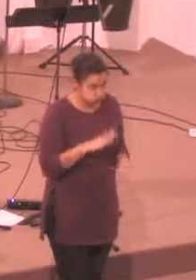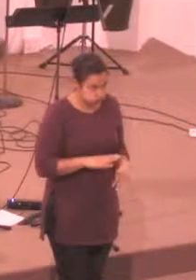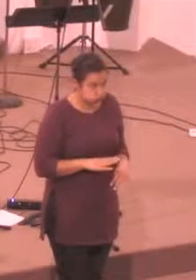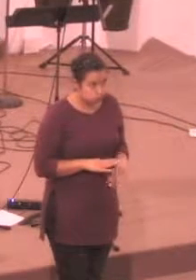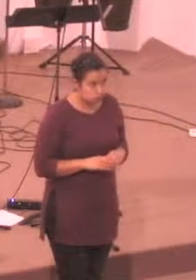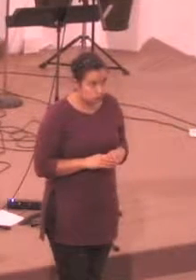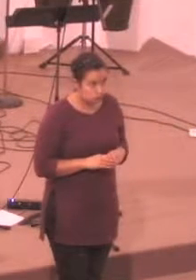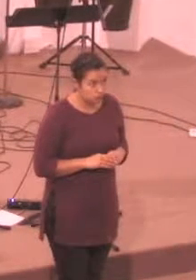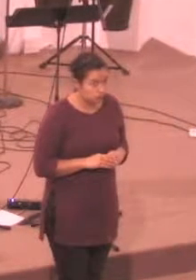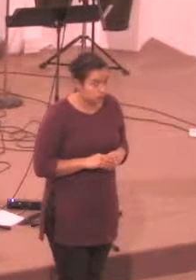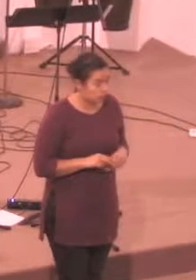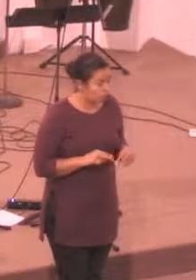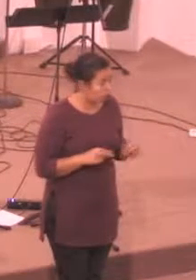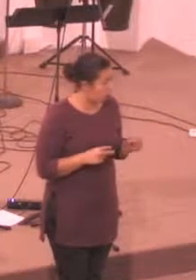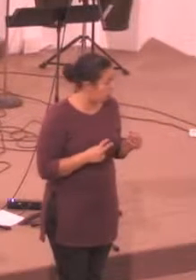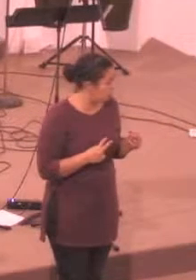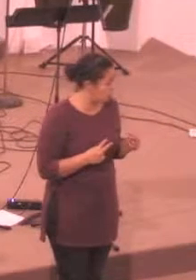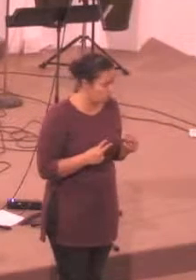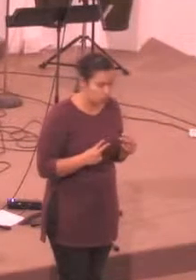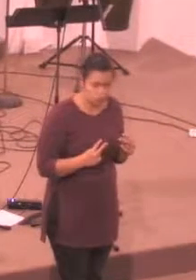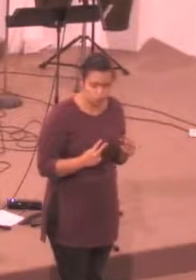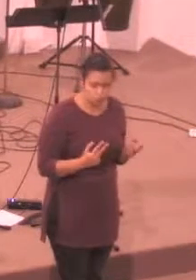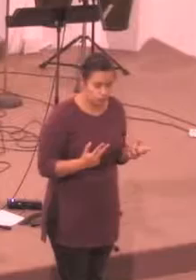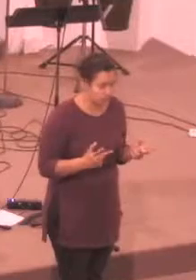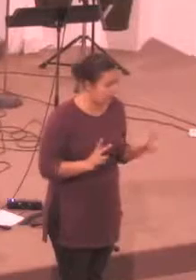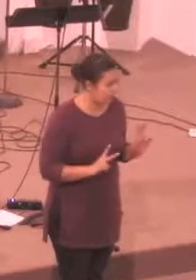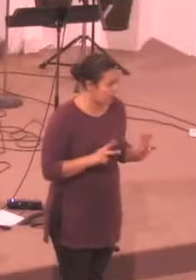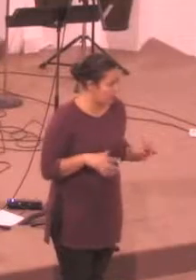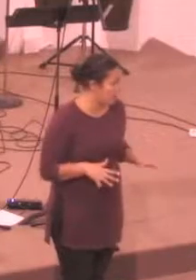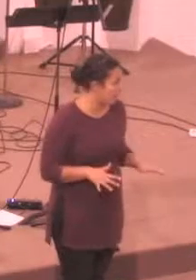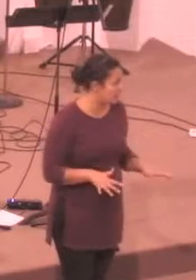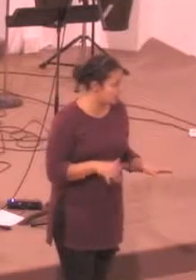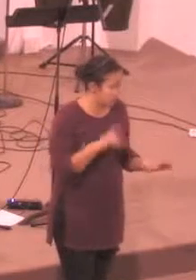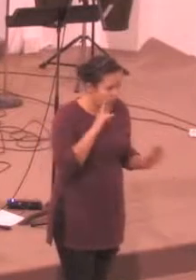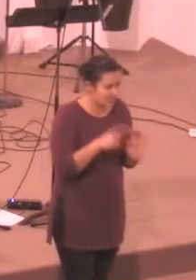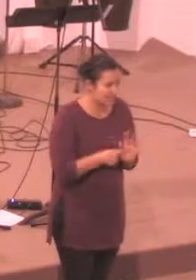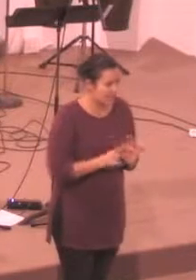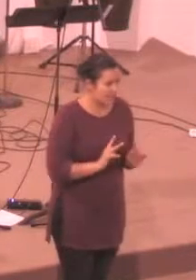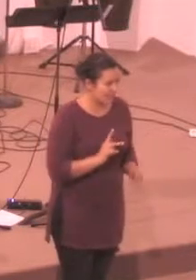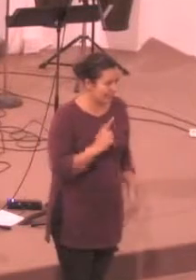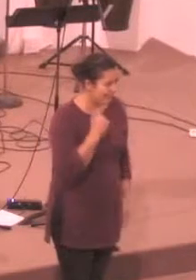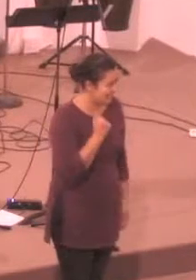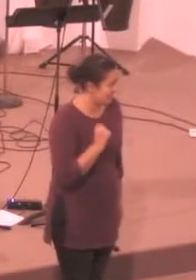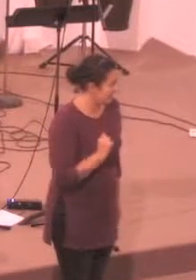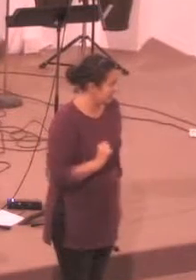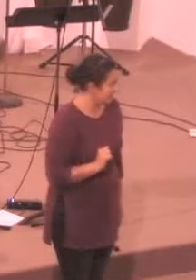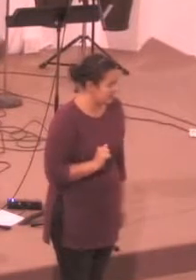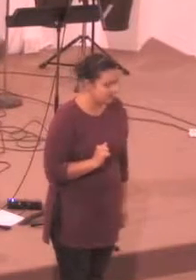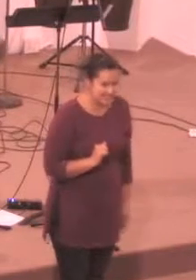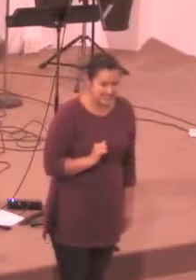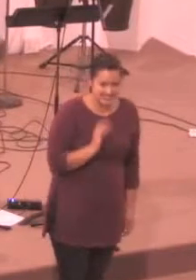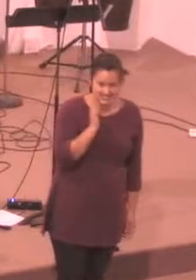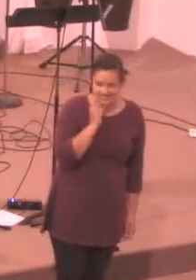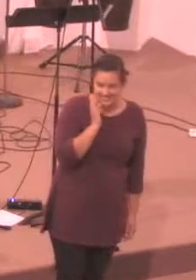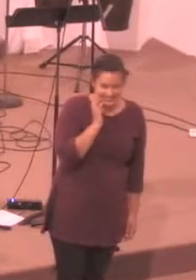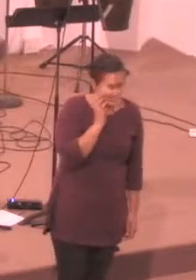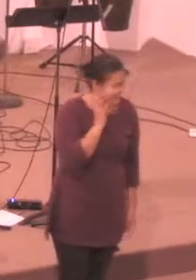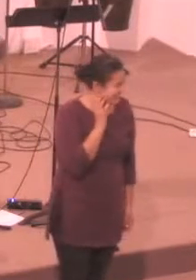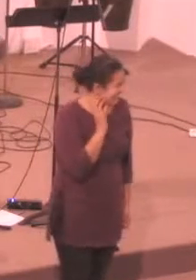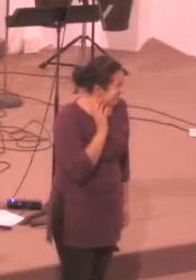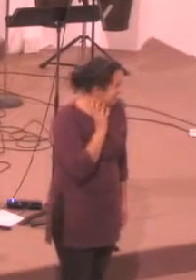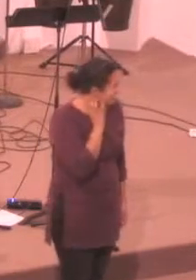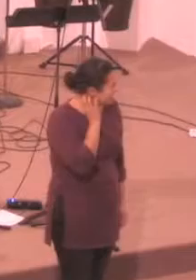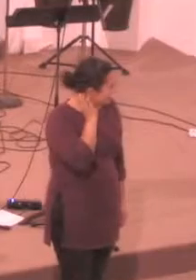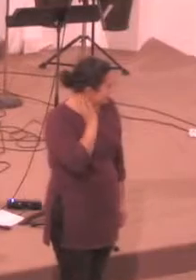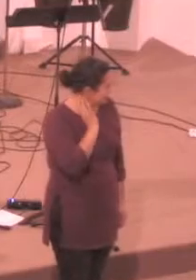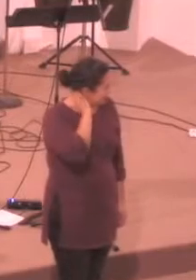We're all sitting there, and people are kind of, you can tell people are nervous because you get that, those people start going, ha ha, yeah. Oh, yeah. And